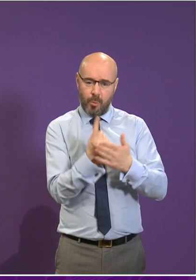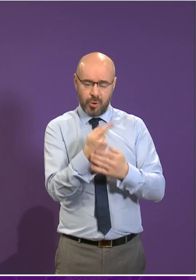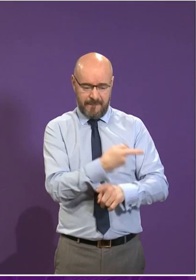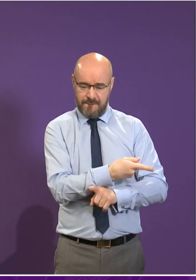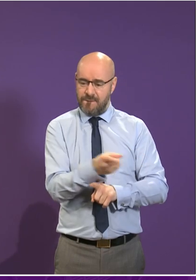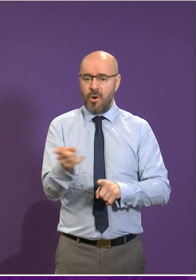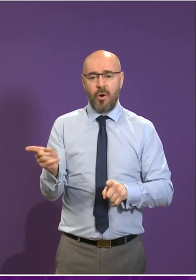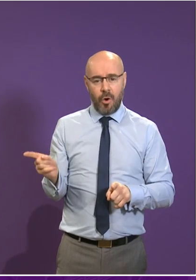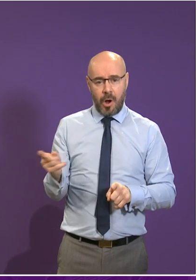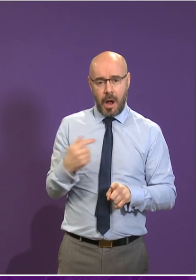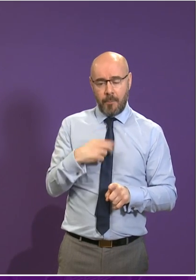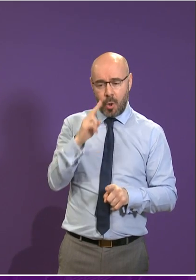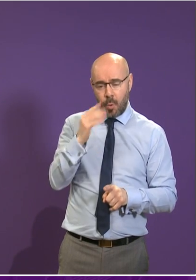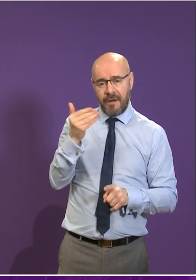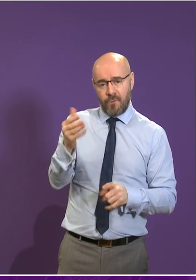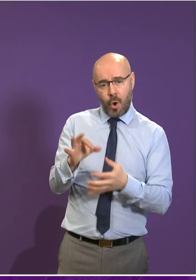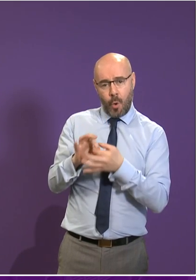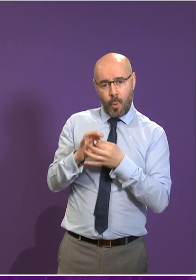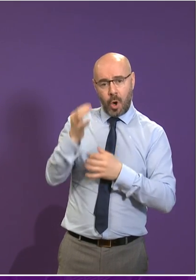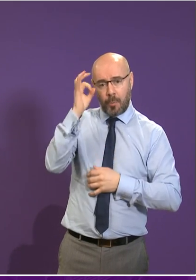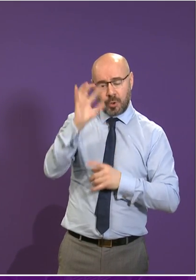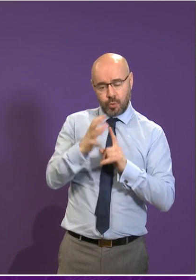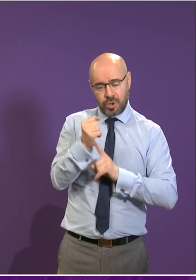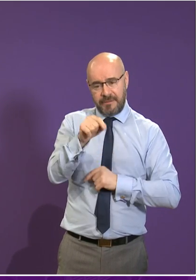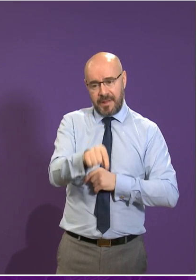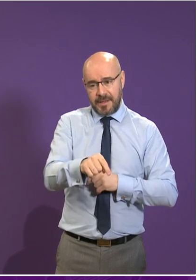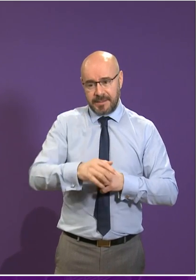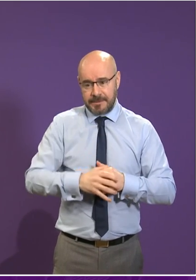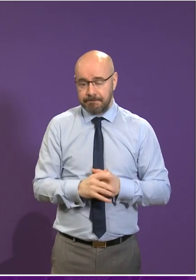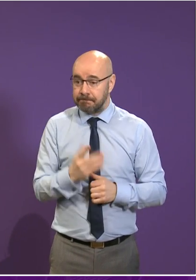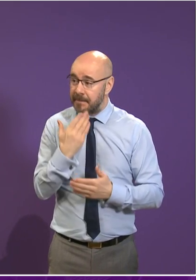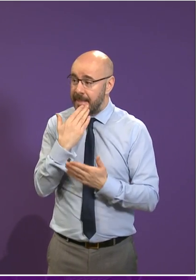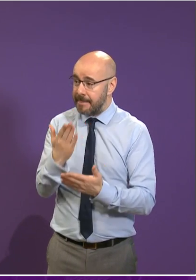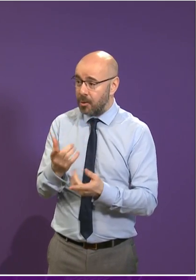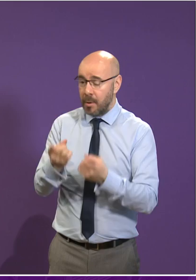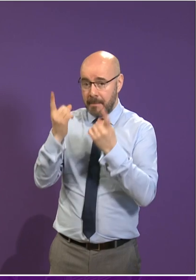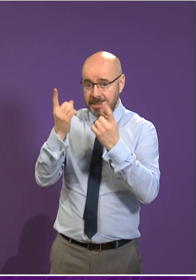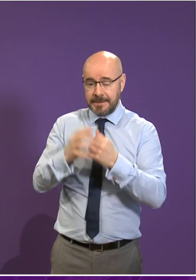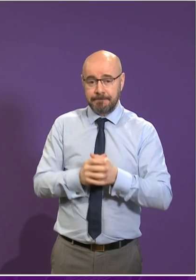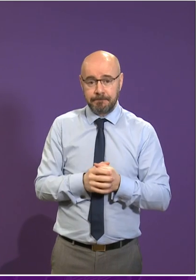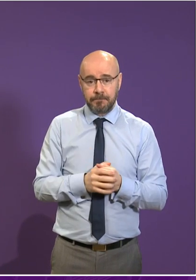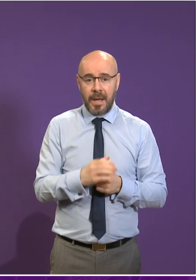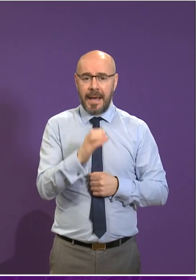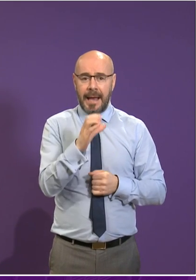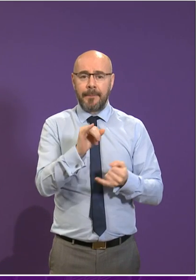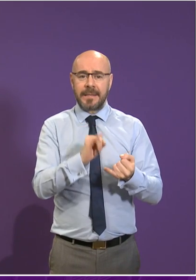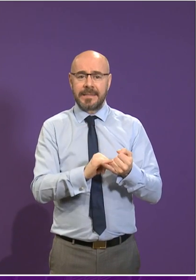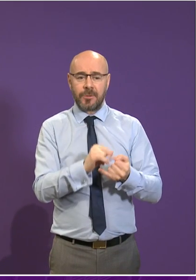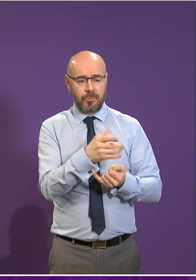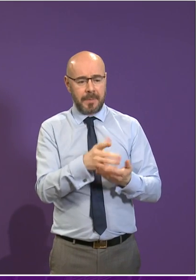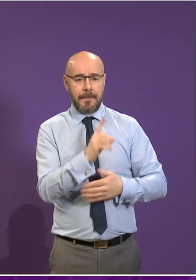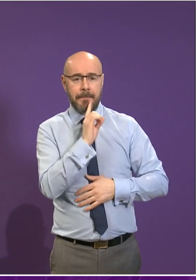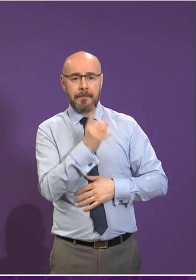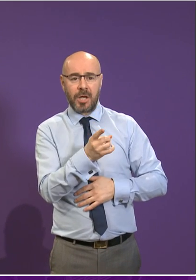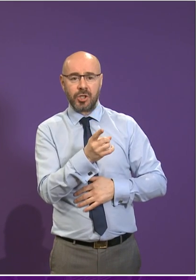forward to working with the committee to achieve that. Can I thank you very, very much, Minister. Cabinet Secretary, in your opening statement, you mentioned the